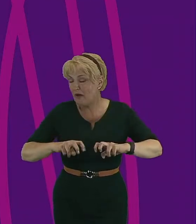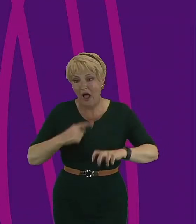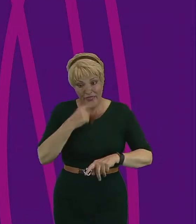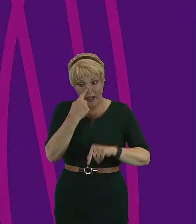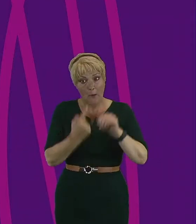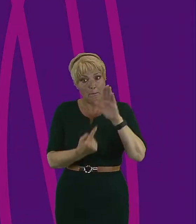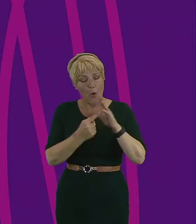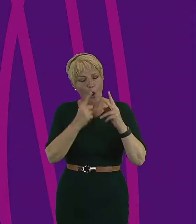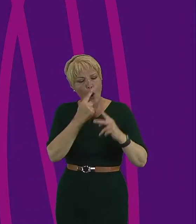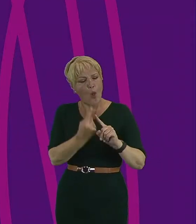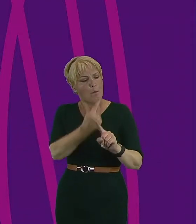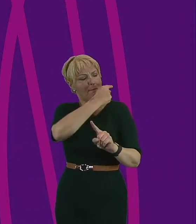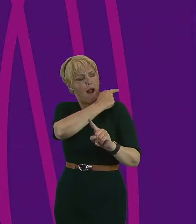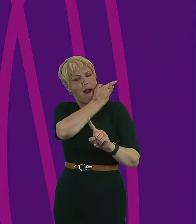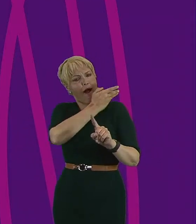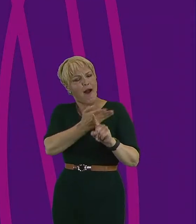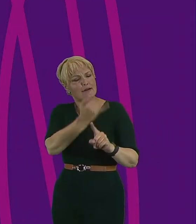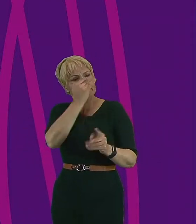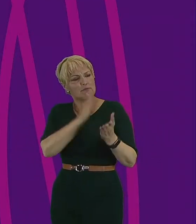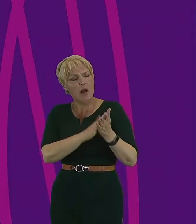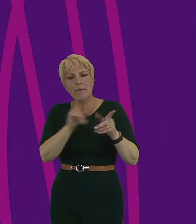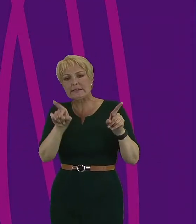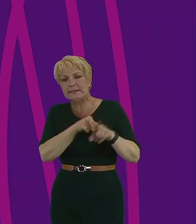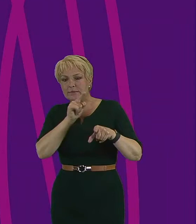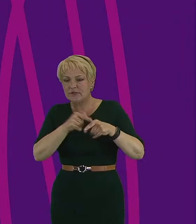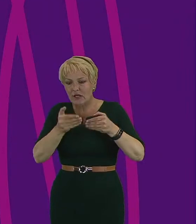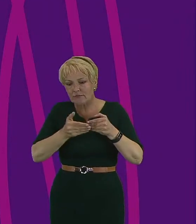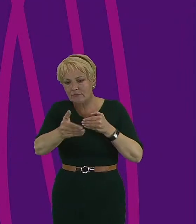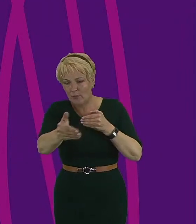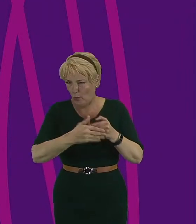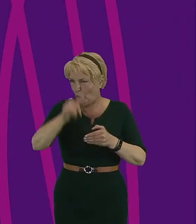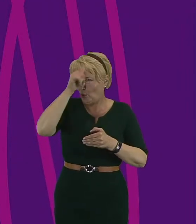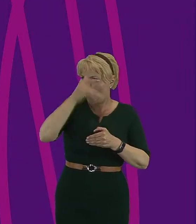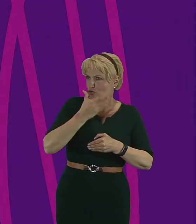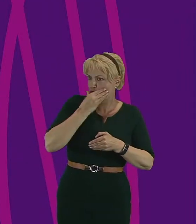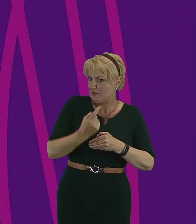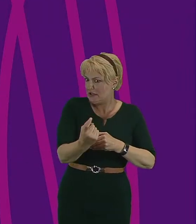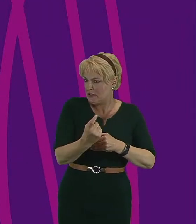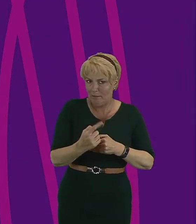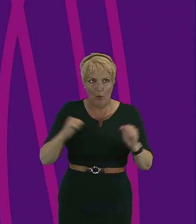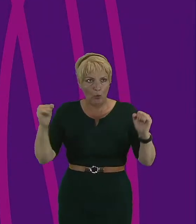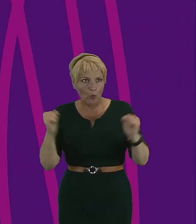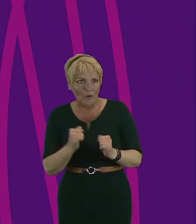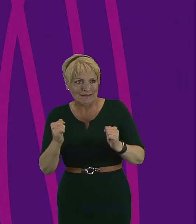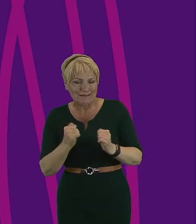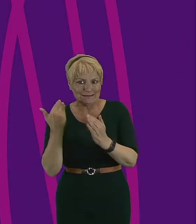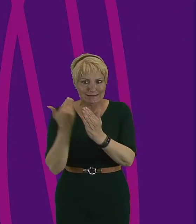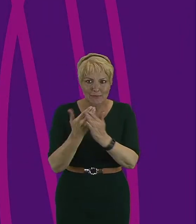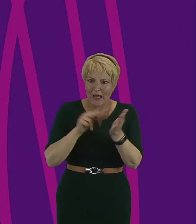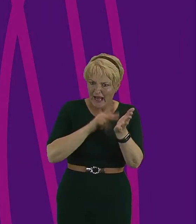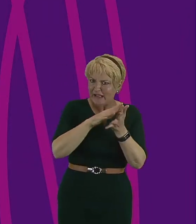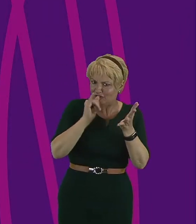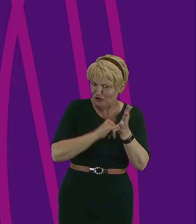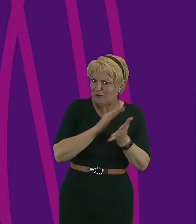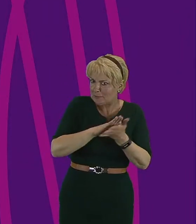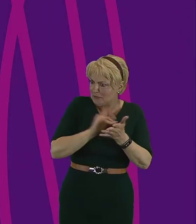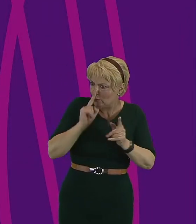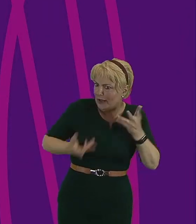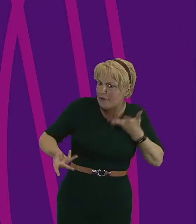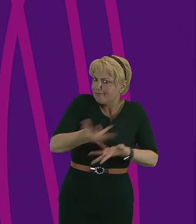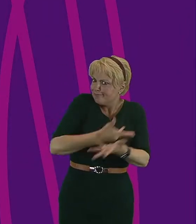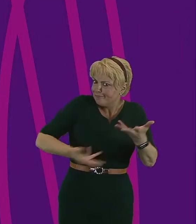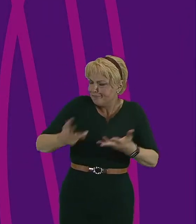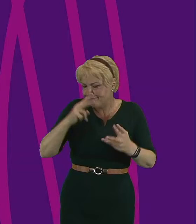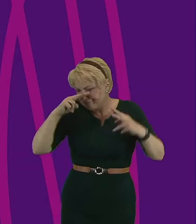but we're looking forward. Events that are foreseeable, such as Christmas, winter demand on the NHS. But in